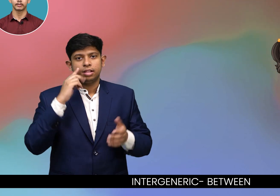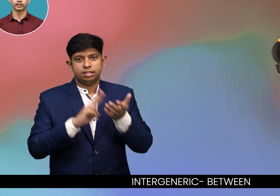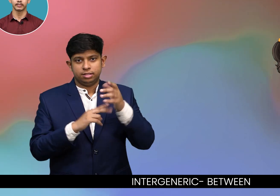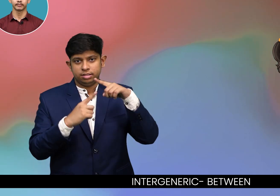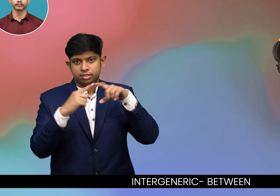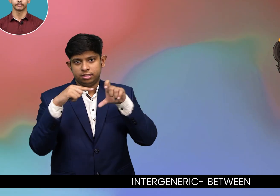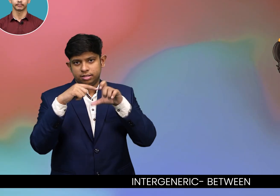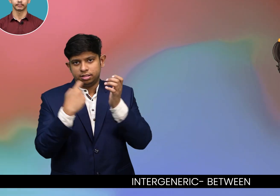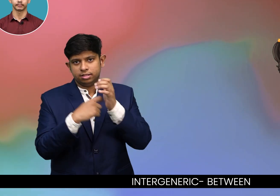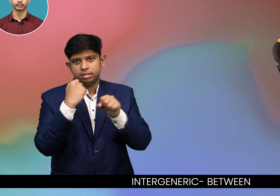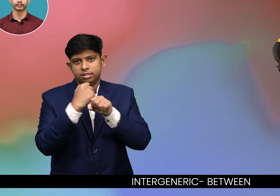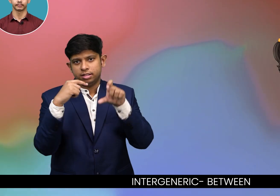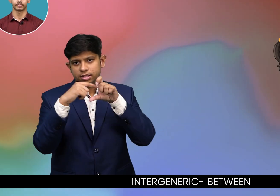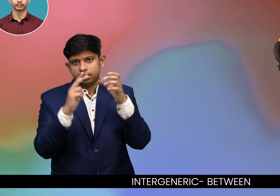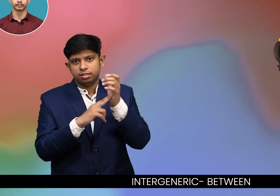Intergeneric between